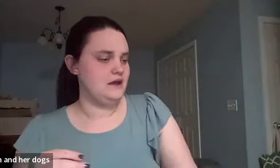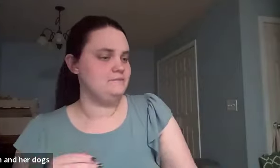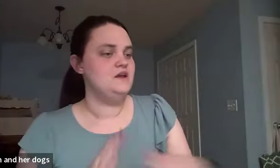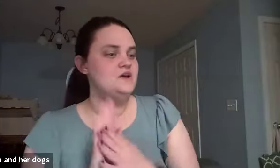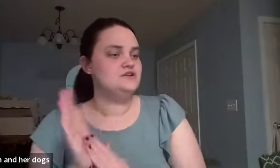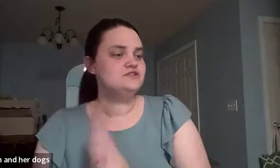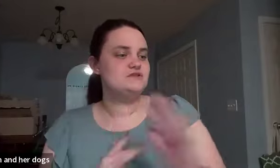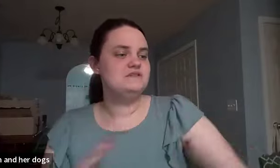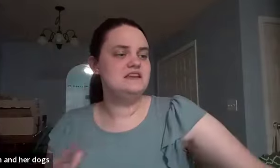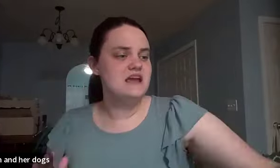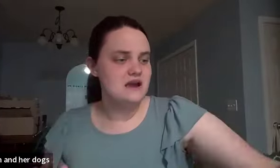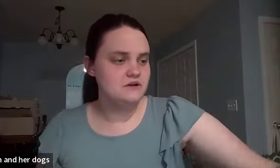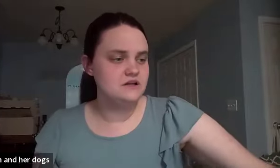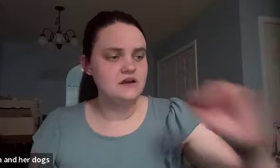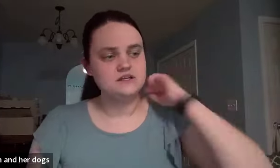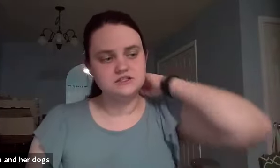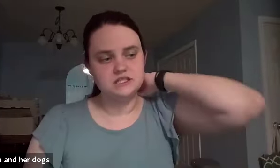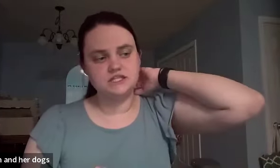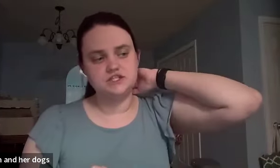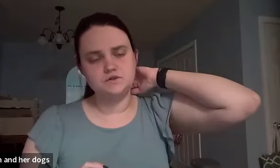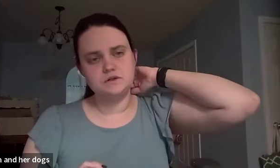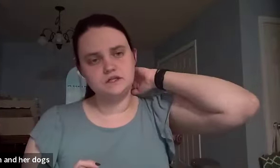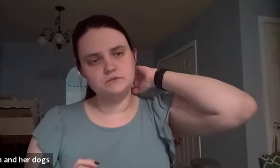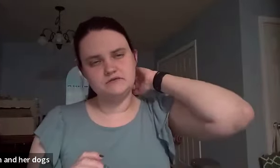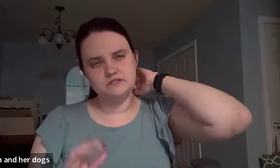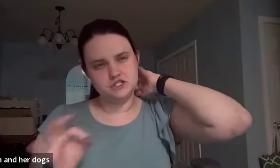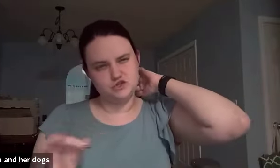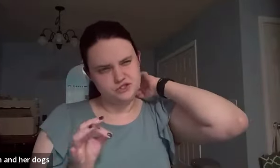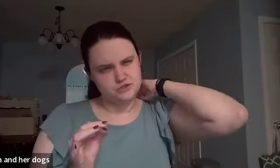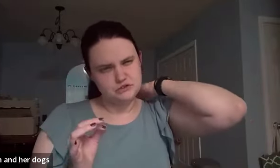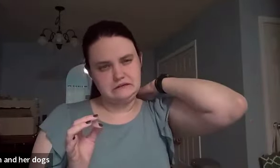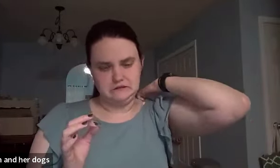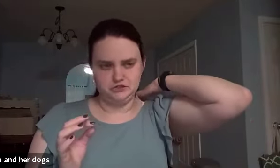Okay. So now we're going to actually do a little bit of description